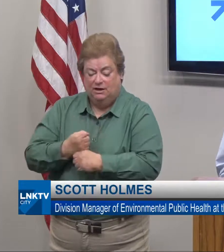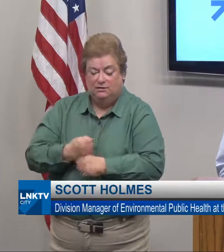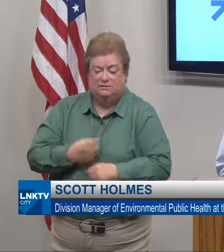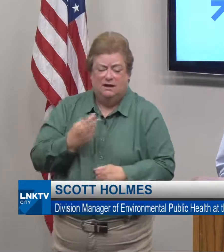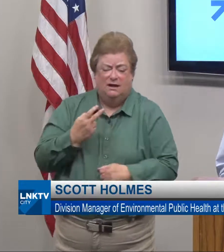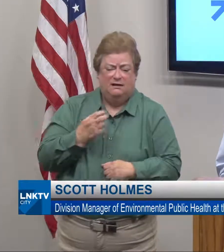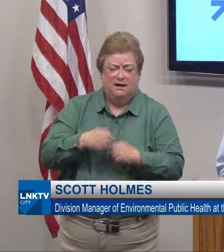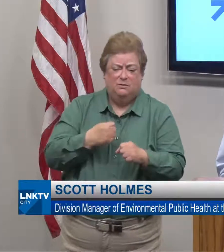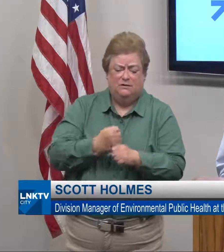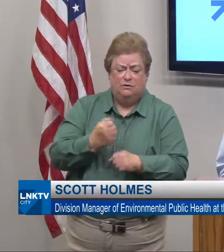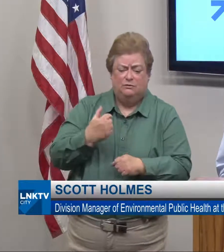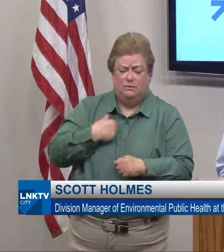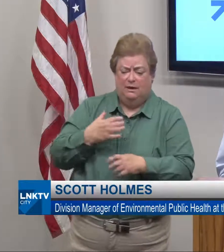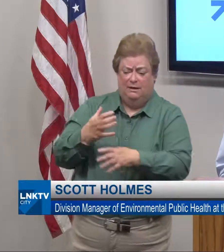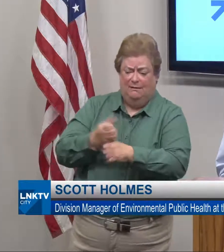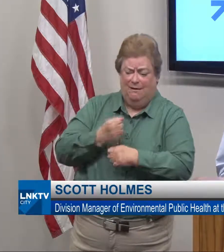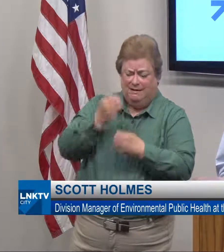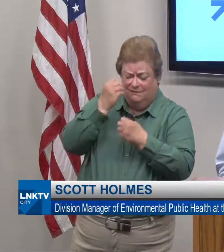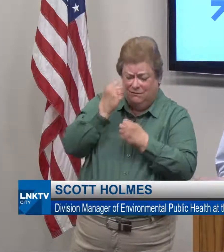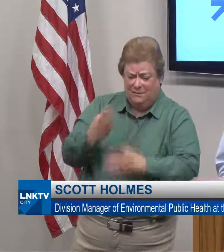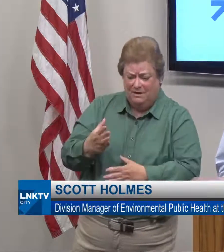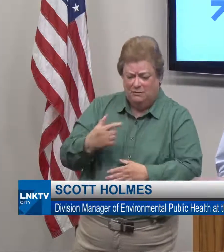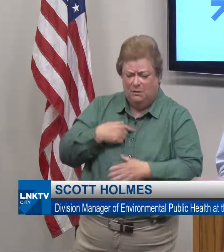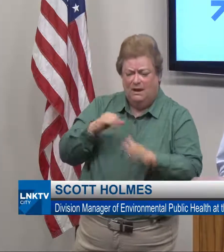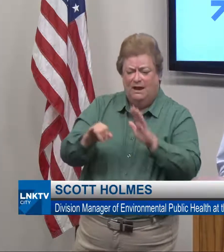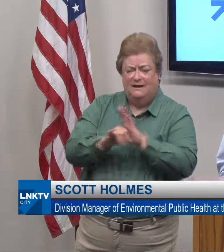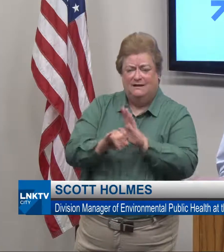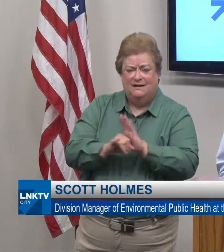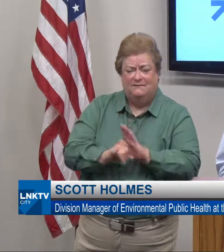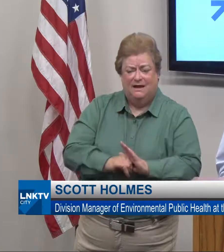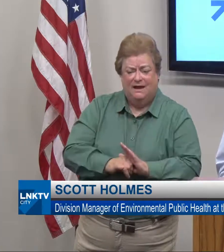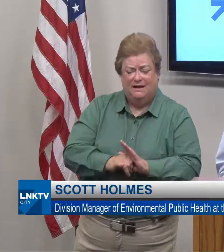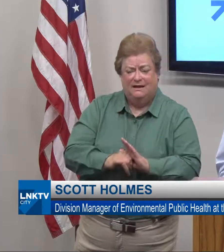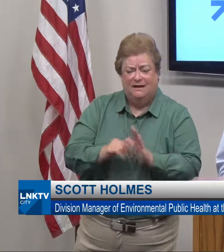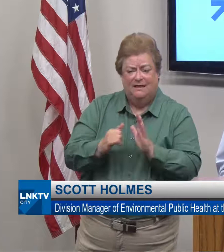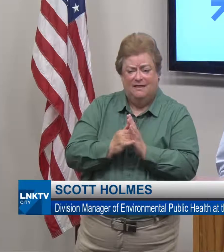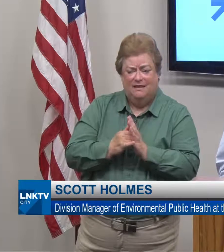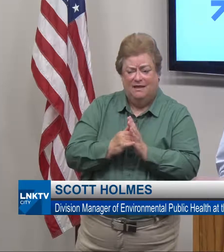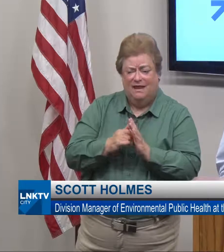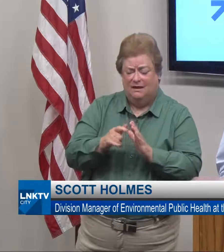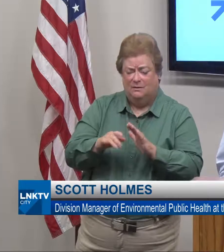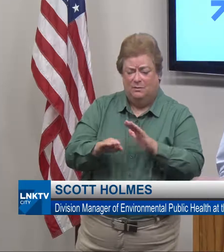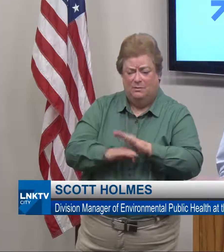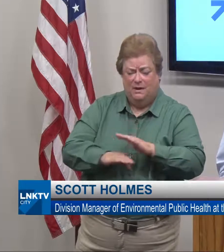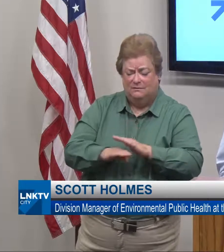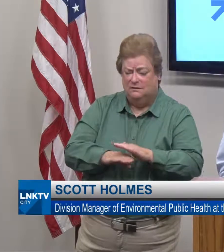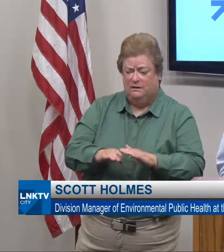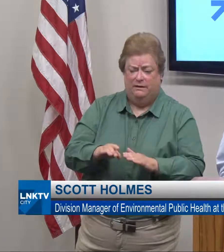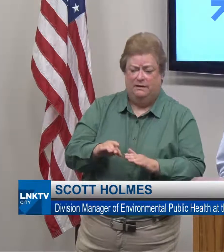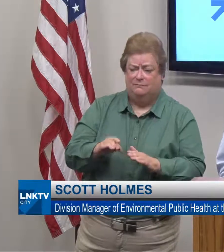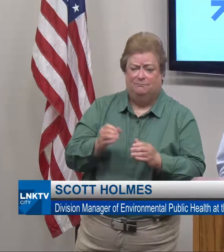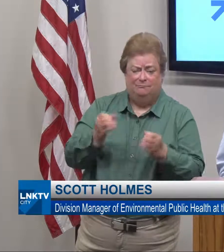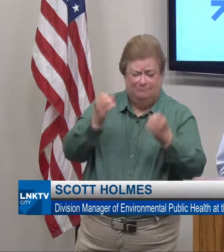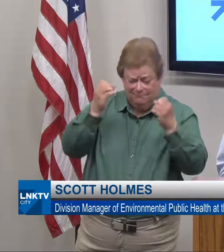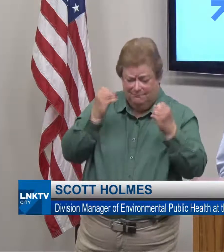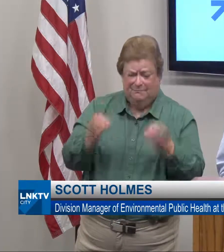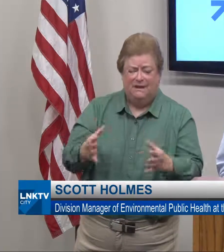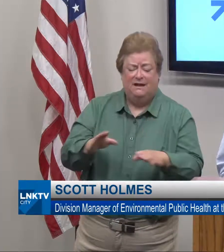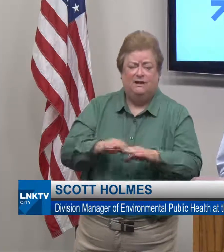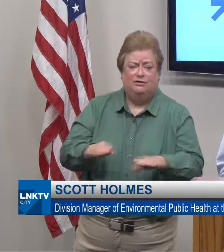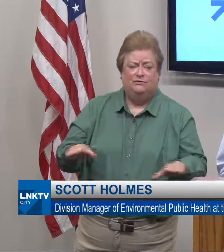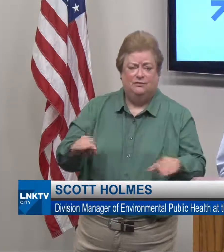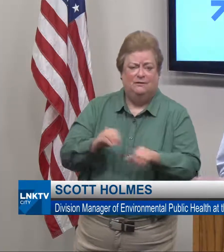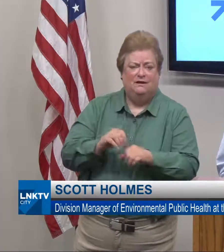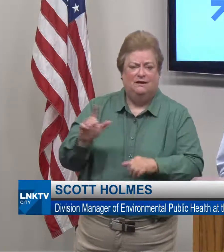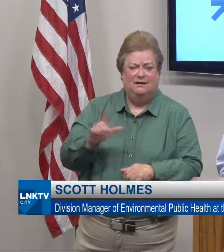got information from them, we identified that there were basically hundreds of children in Lincoln that were